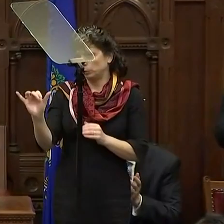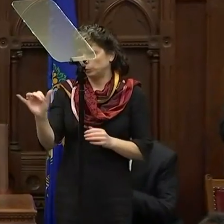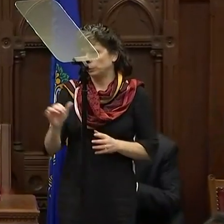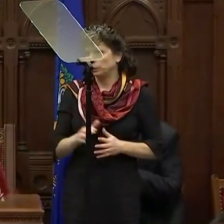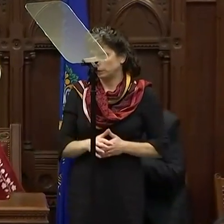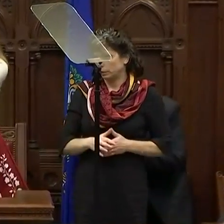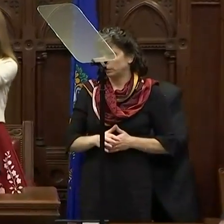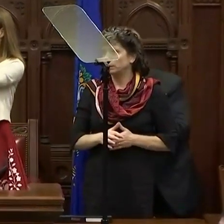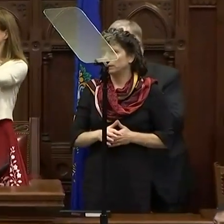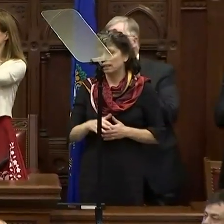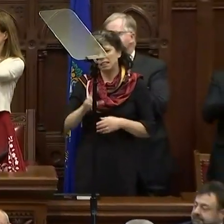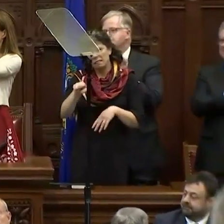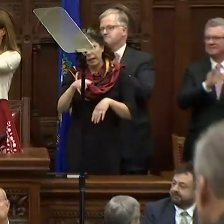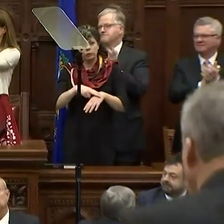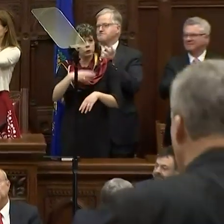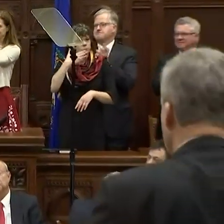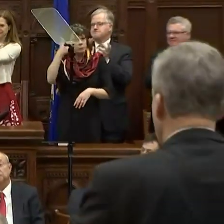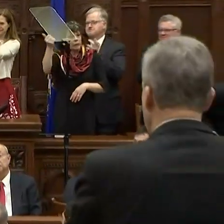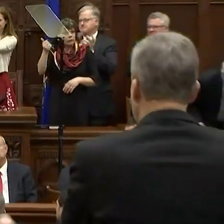The nation's best.